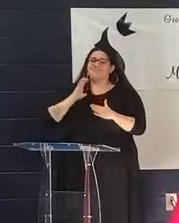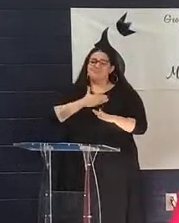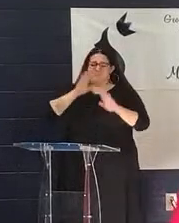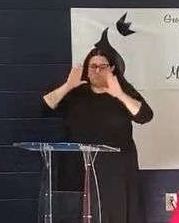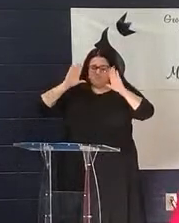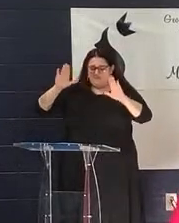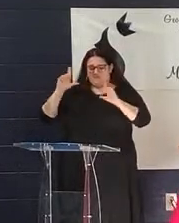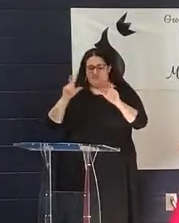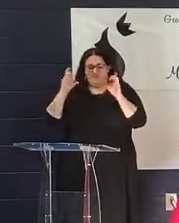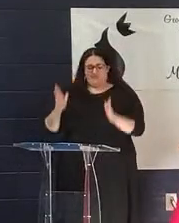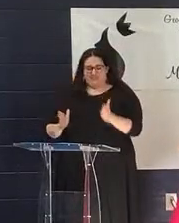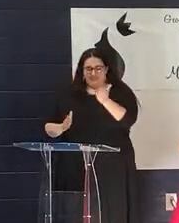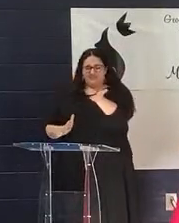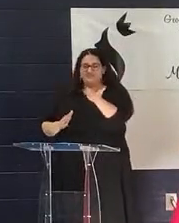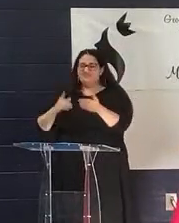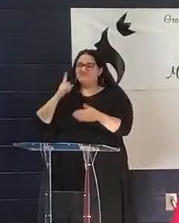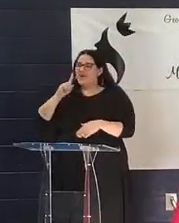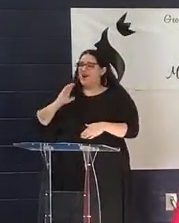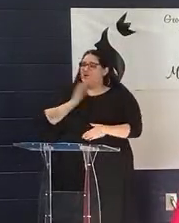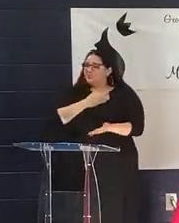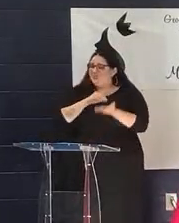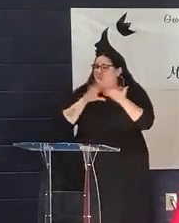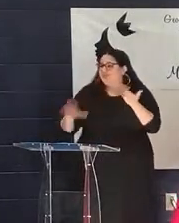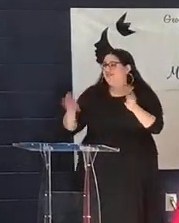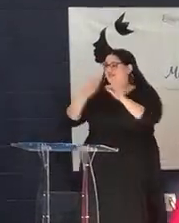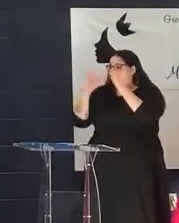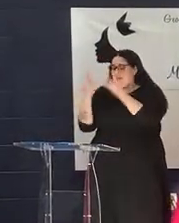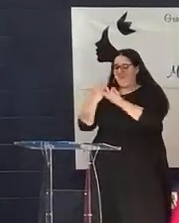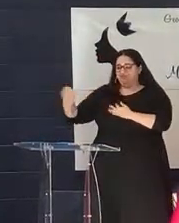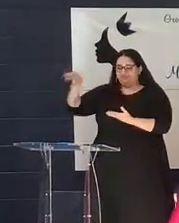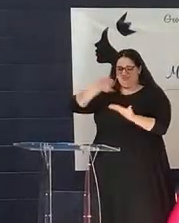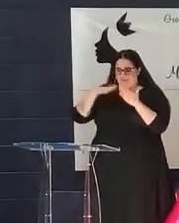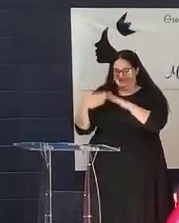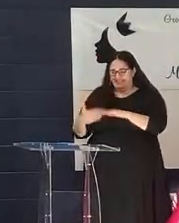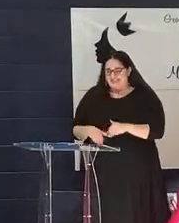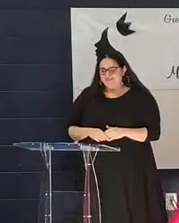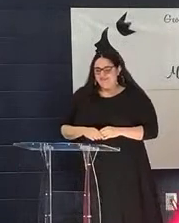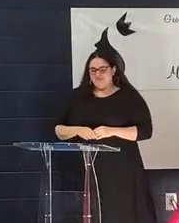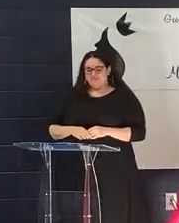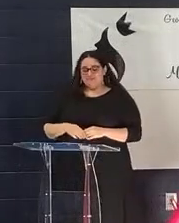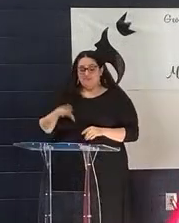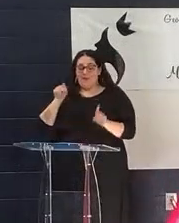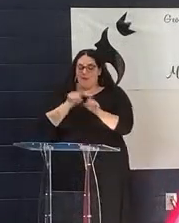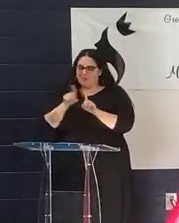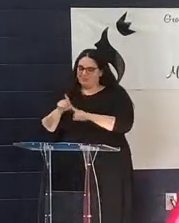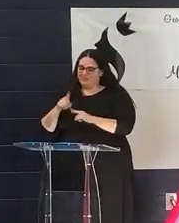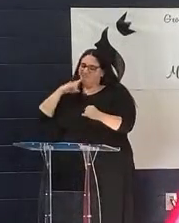And a huge thank you to our photographer as well, and our students and their families and their community.